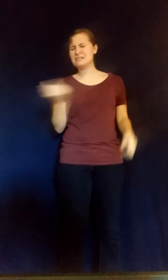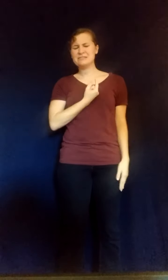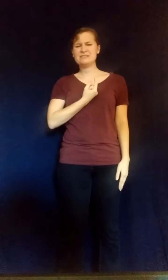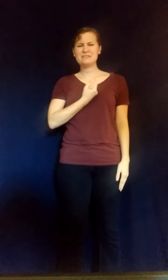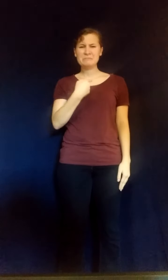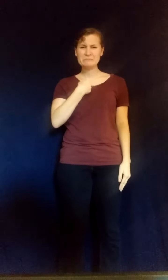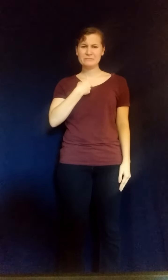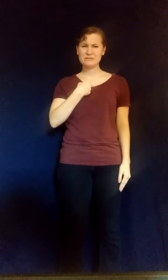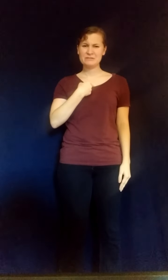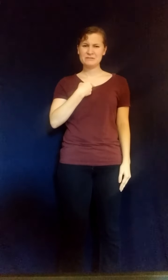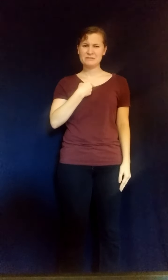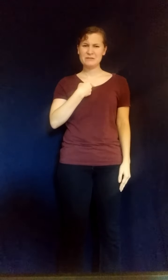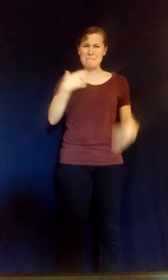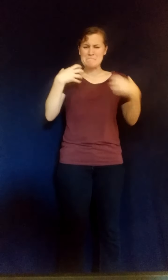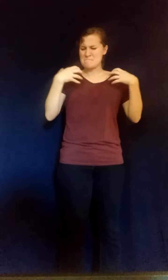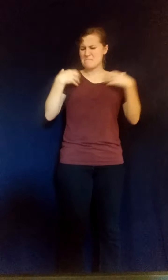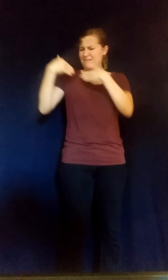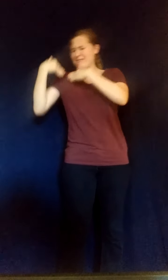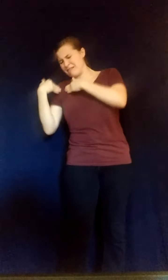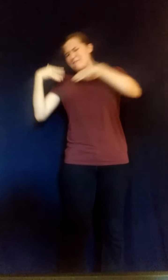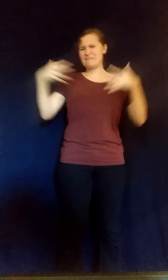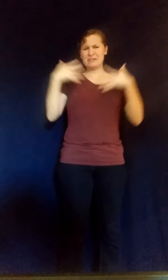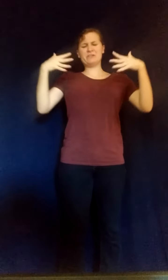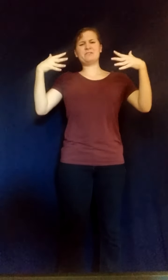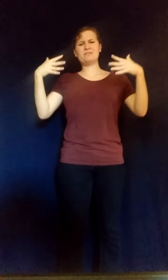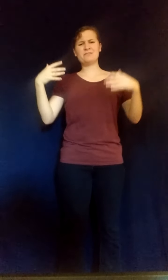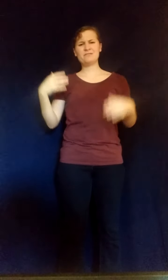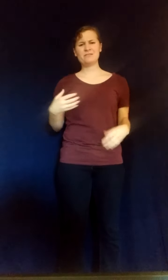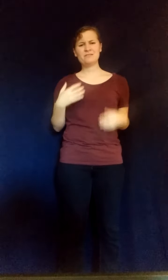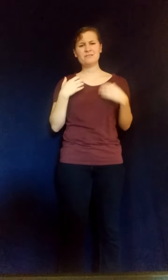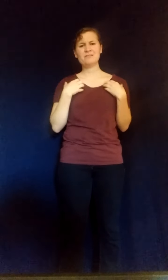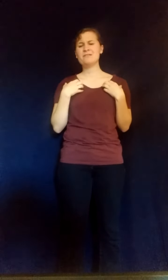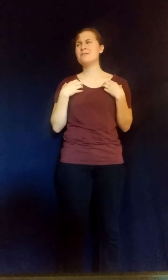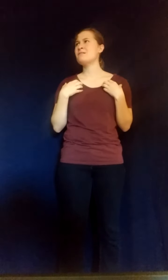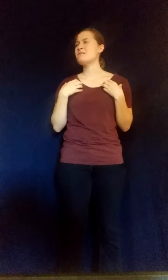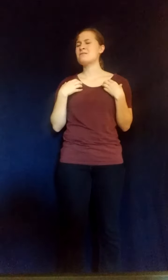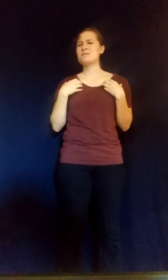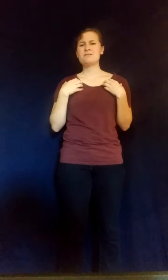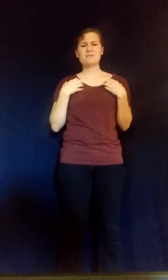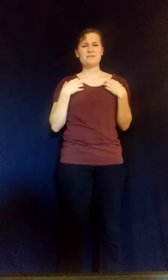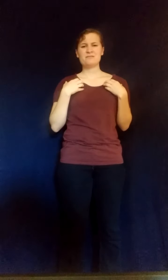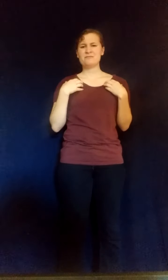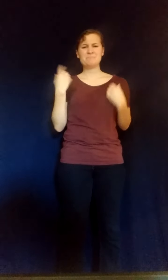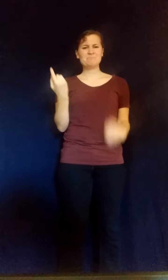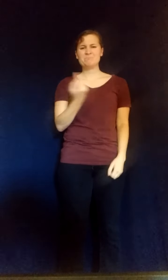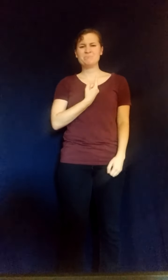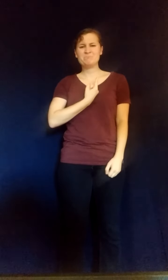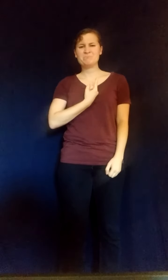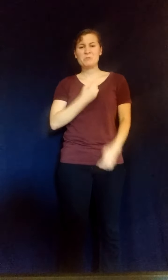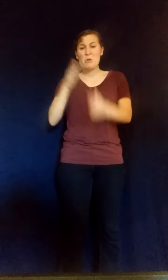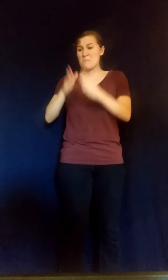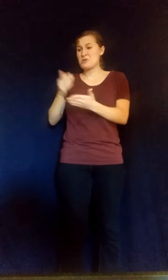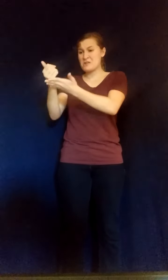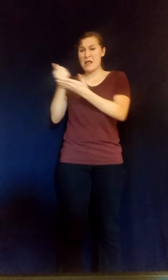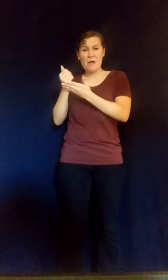Me, in a backpack full of fear, and nowhere to go. No one to help